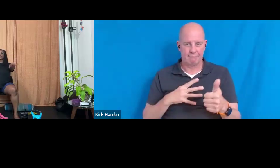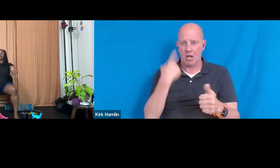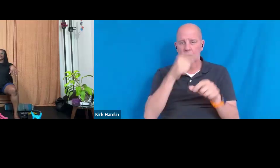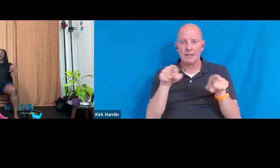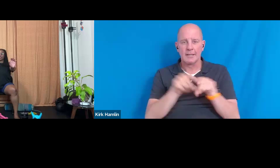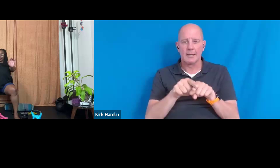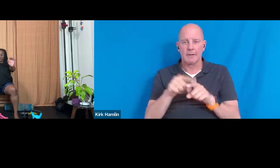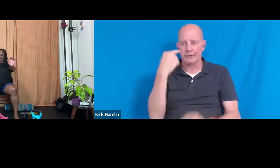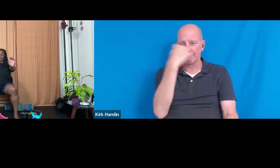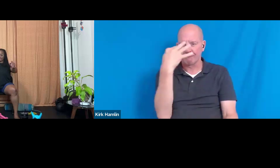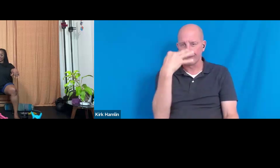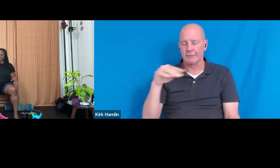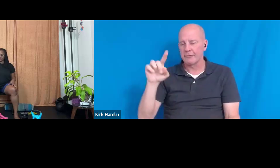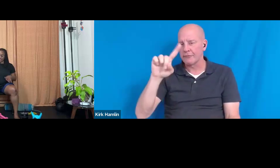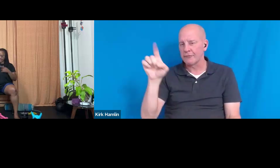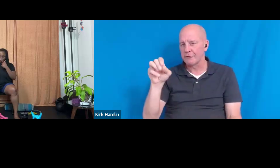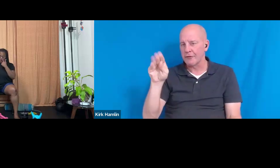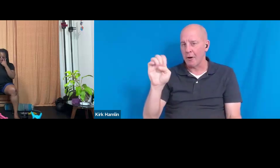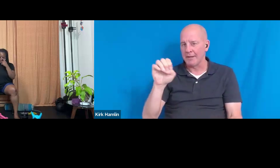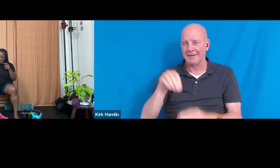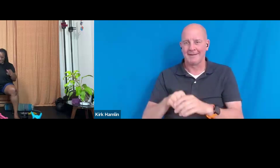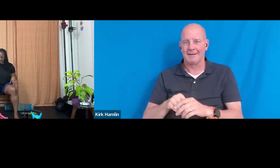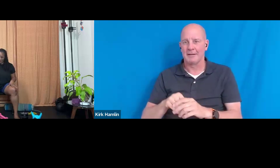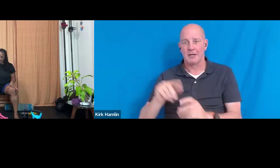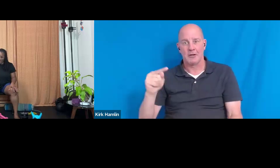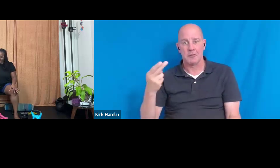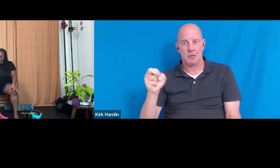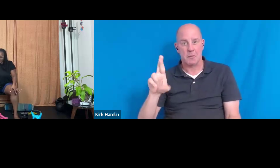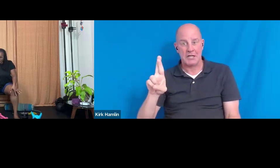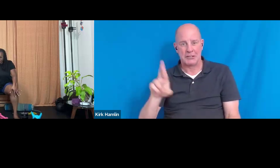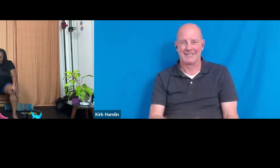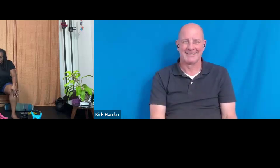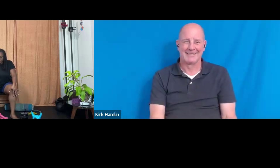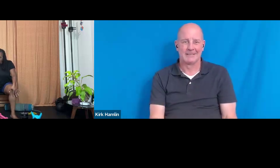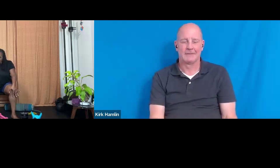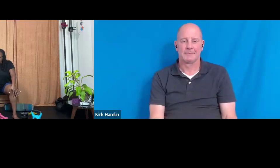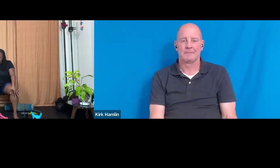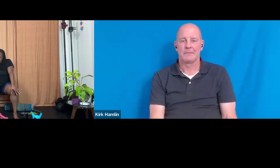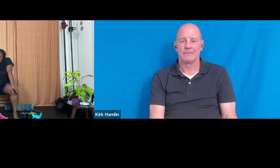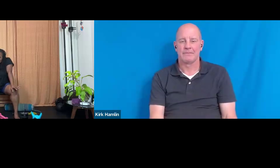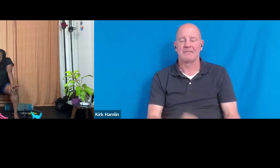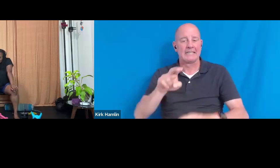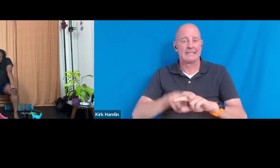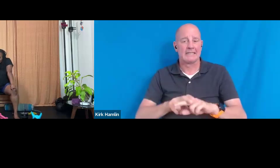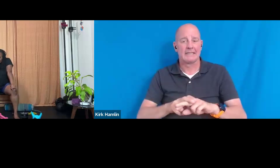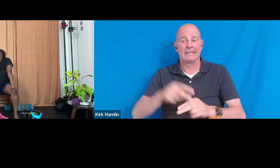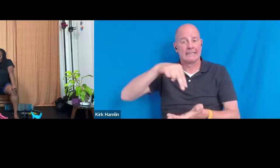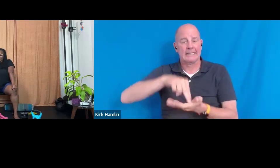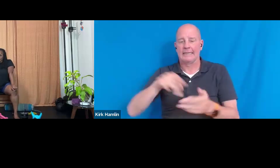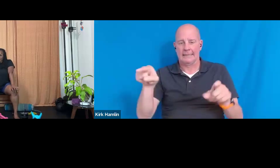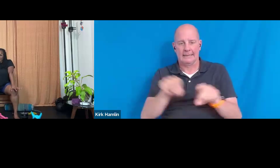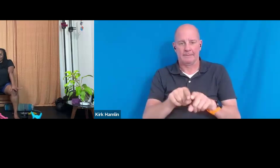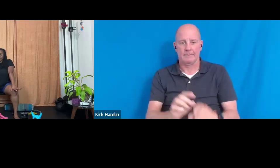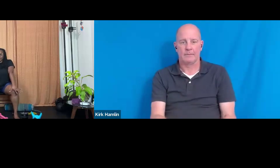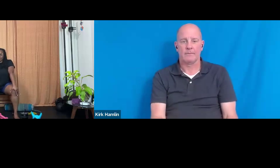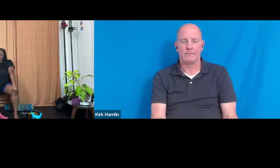Thriller. This is the same position for seated or standing. This one is going to be